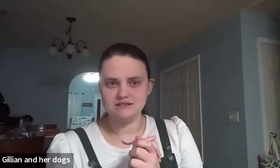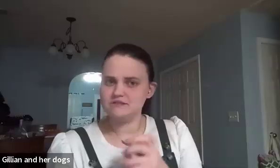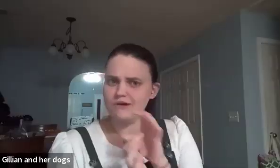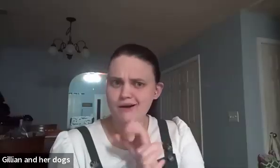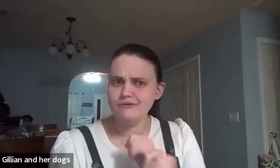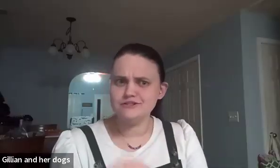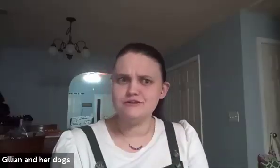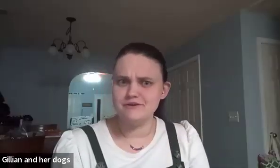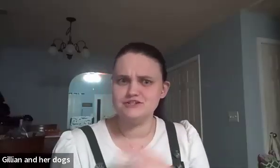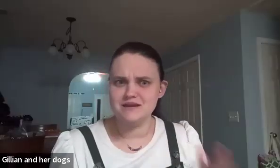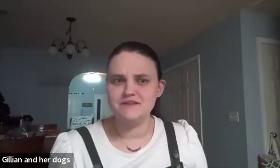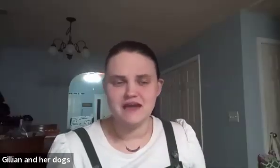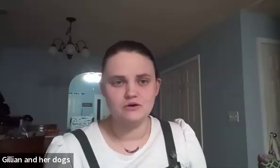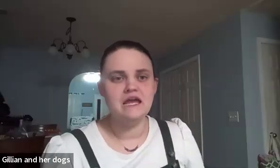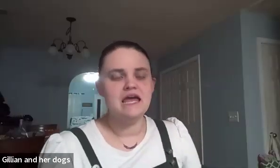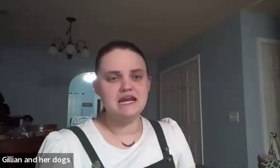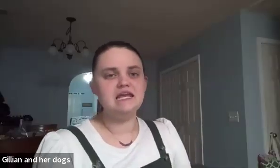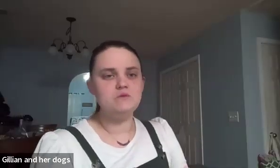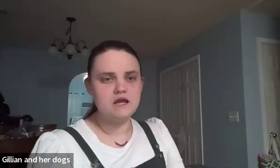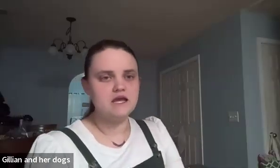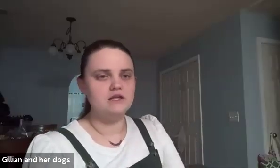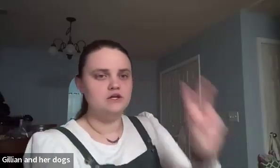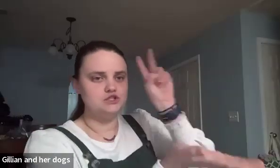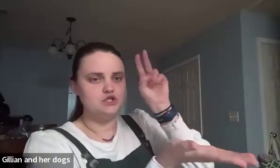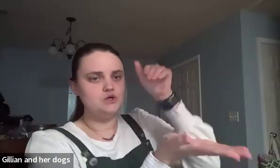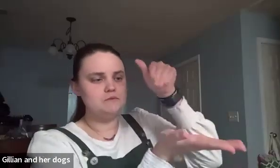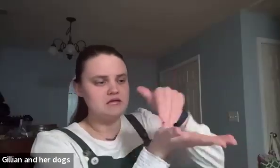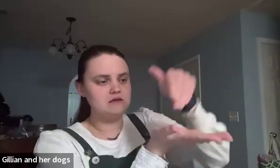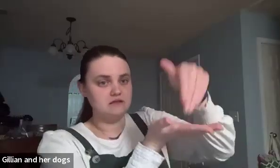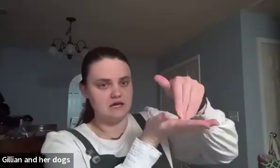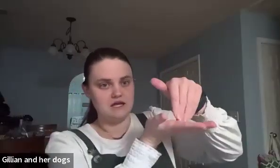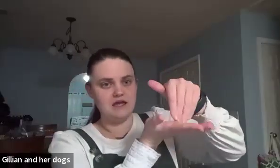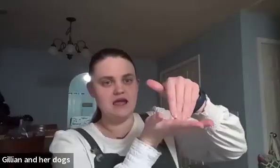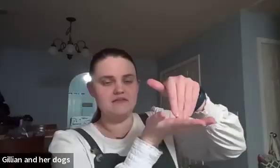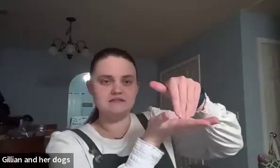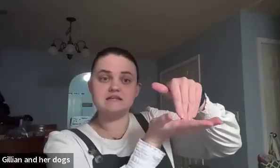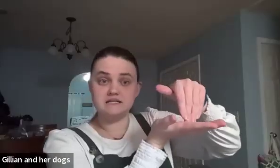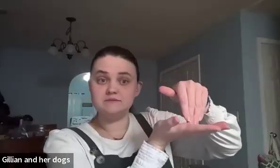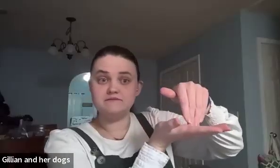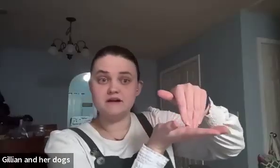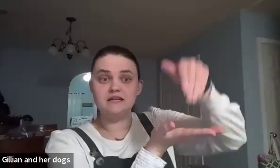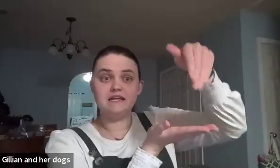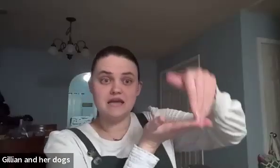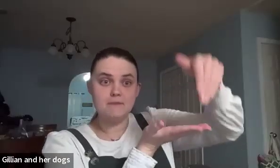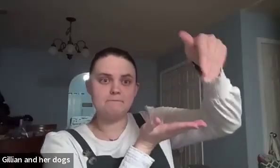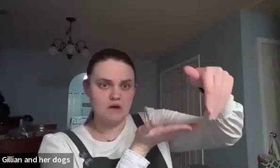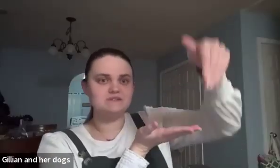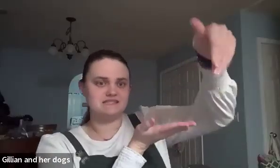asked him, I was like, well, how old's your grandmother? She can't be that old. And he went 2 million and then decided to be funny and he kept